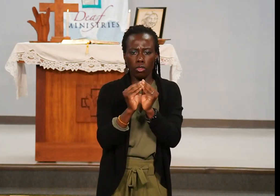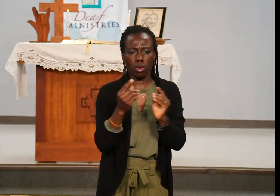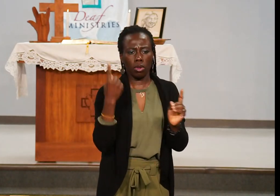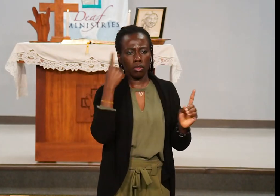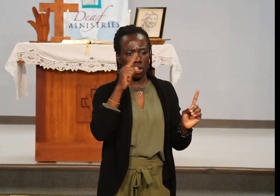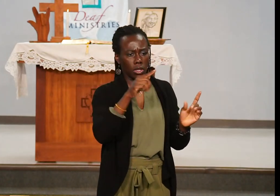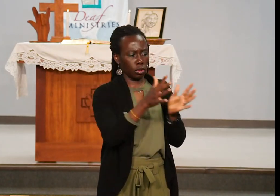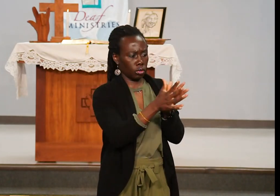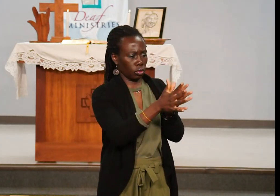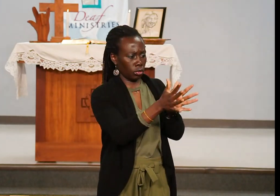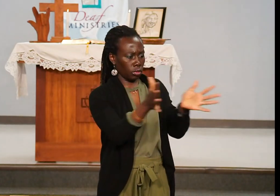General Conference.